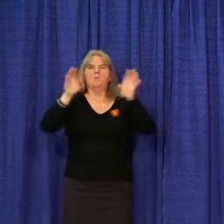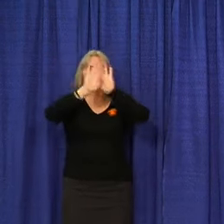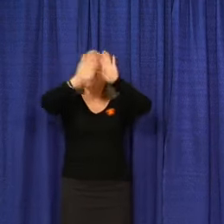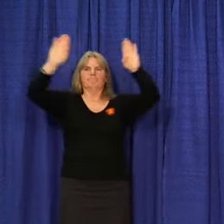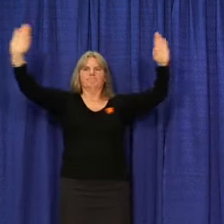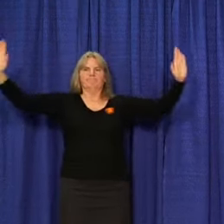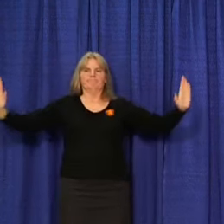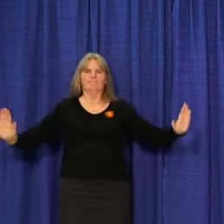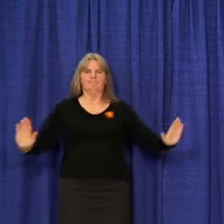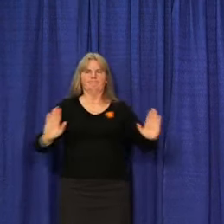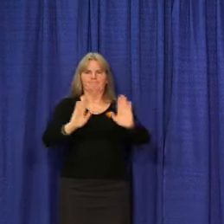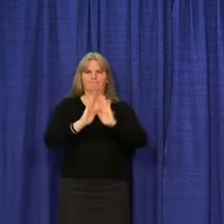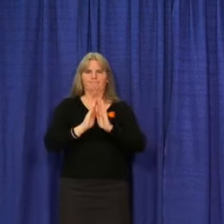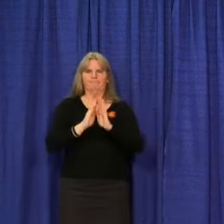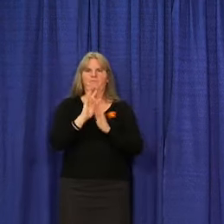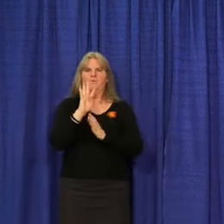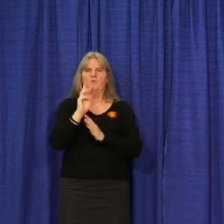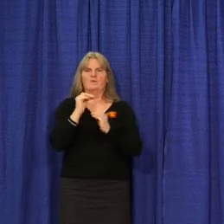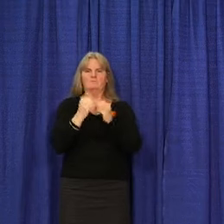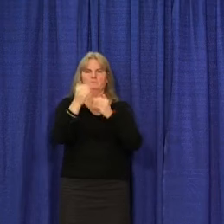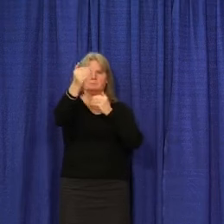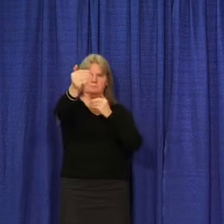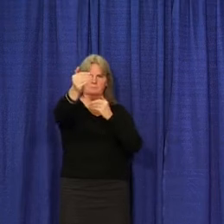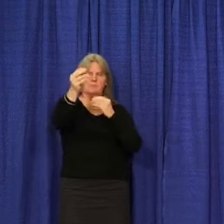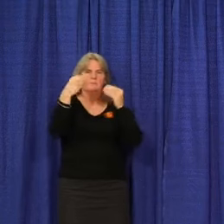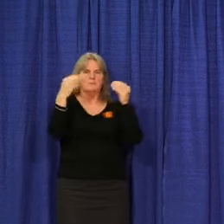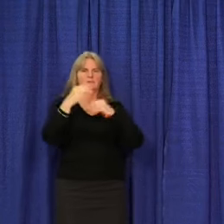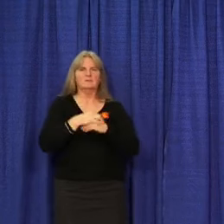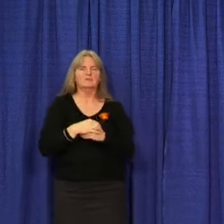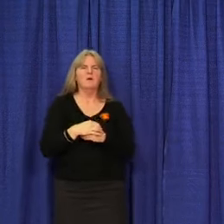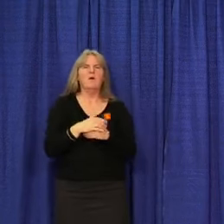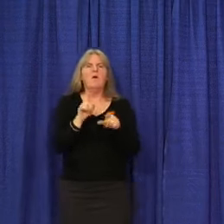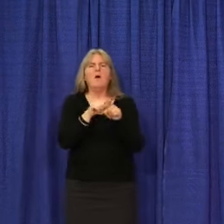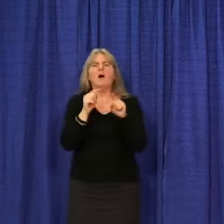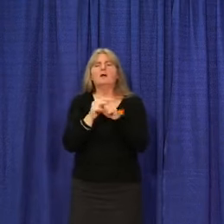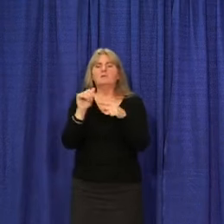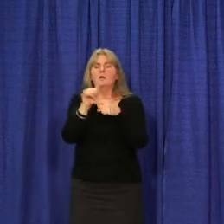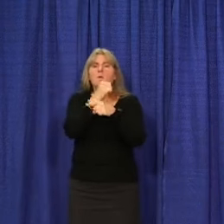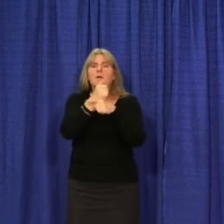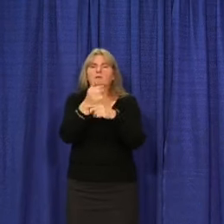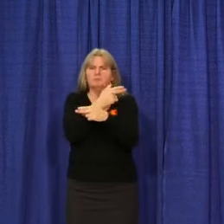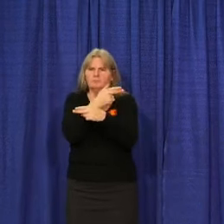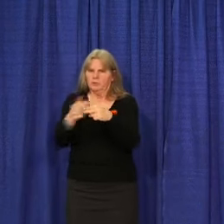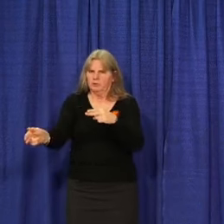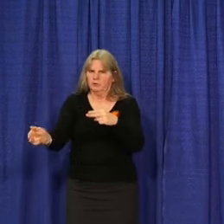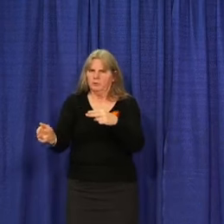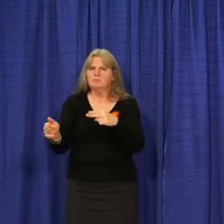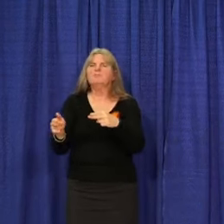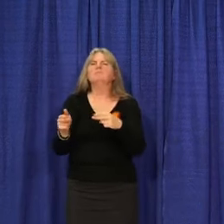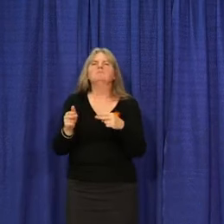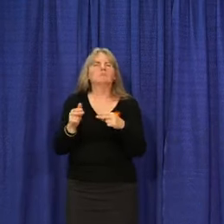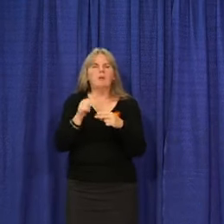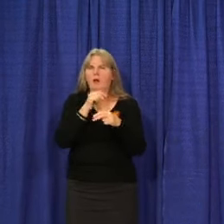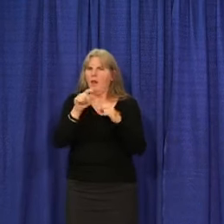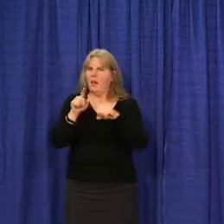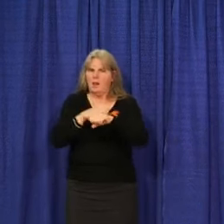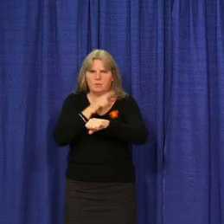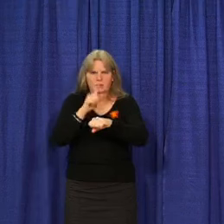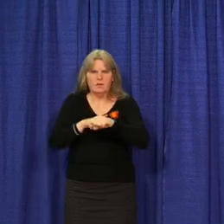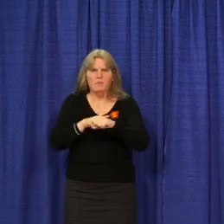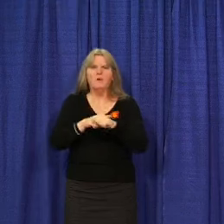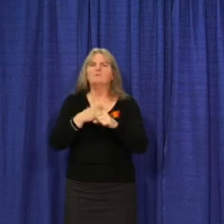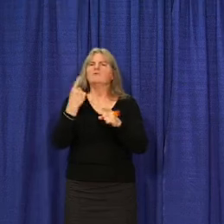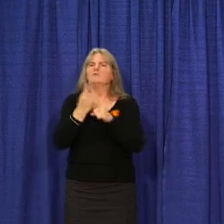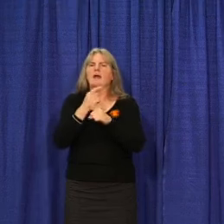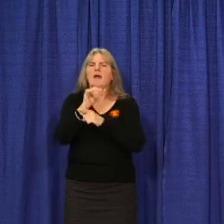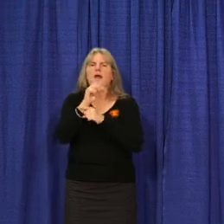a plexiglass barrier. Keeping rehearsals short is also another risk mitigation, and ensuring good ventilation